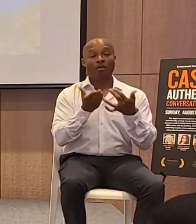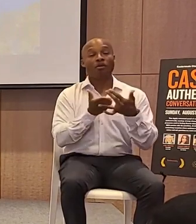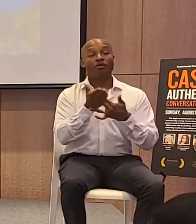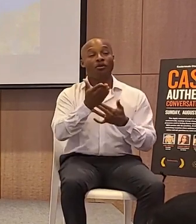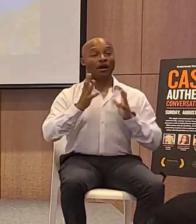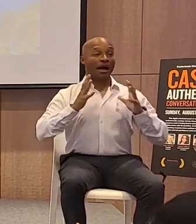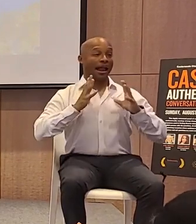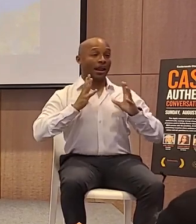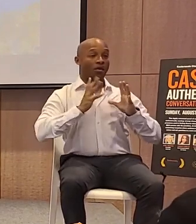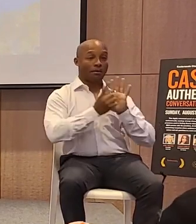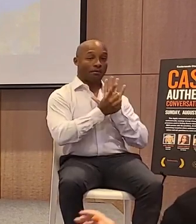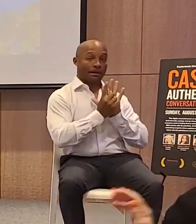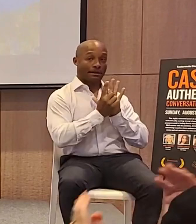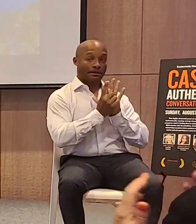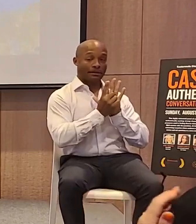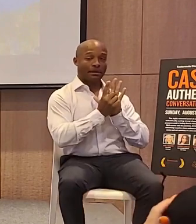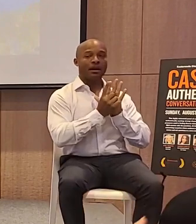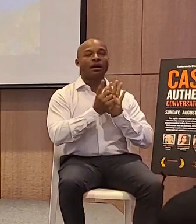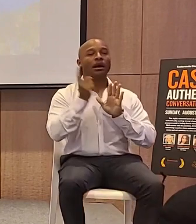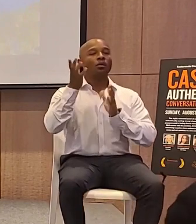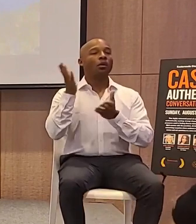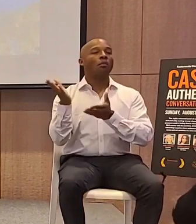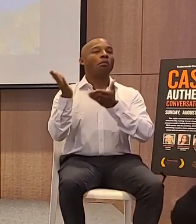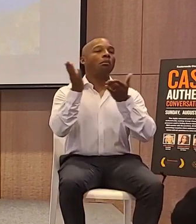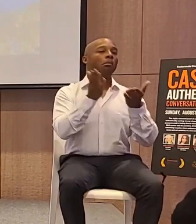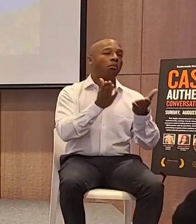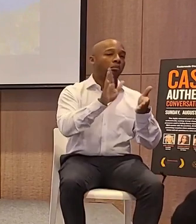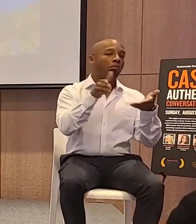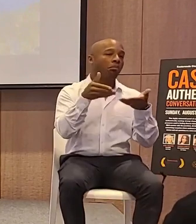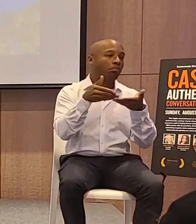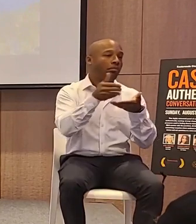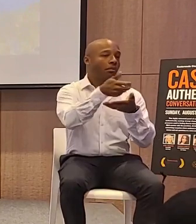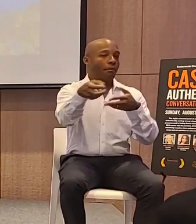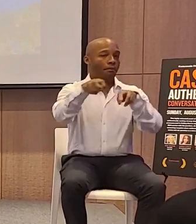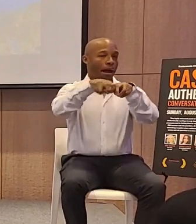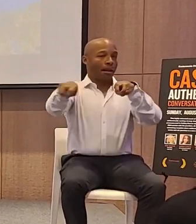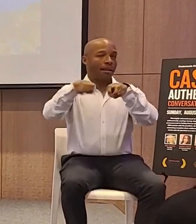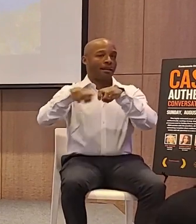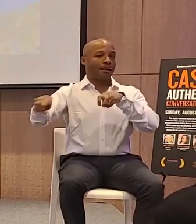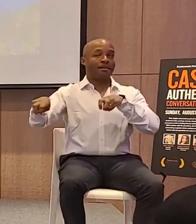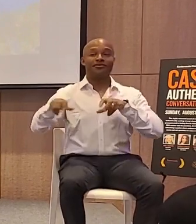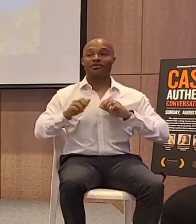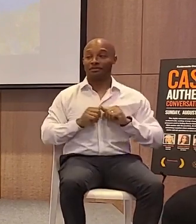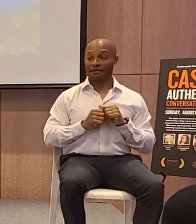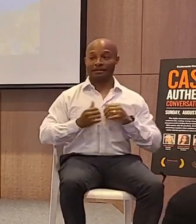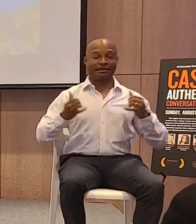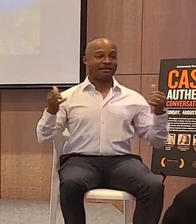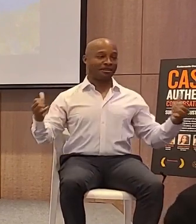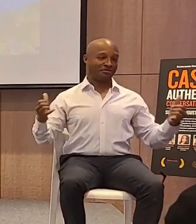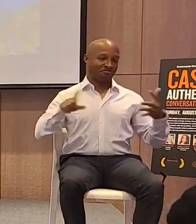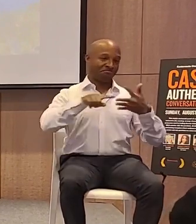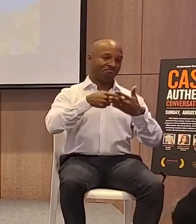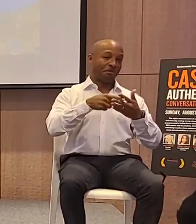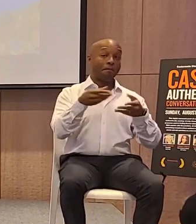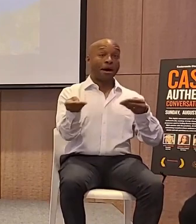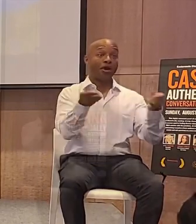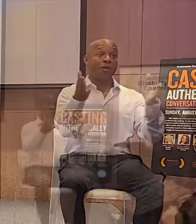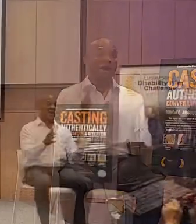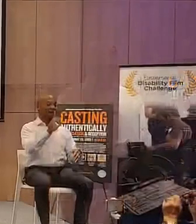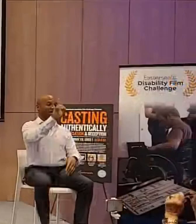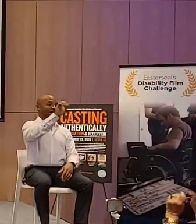Minute, and he is going to bring up the rest of our incredible panel. So without further ado, our moderator, David